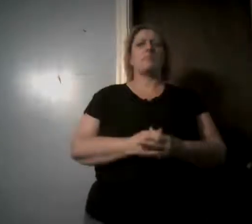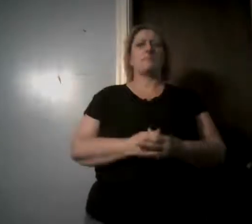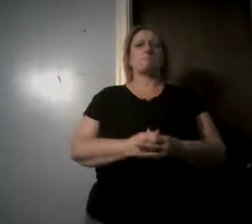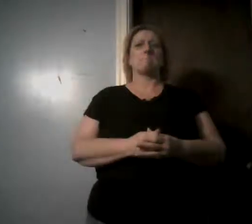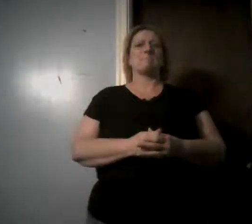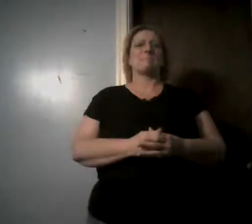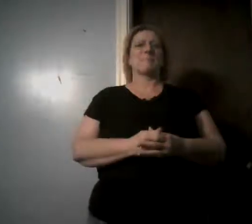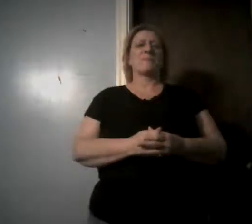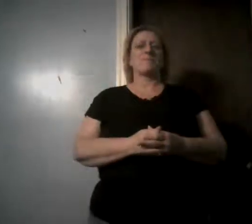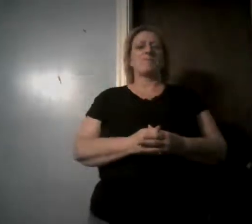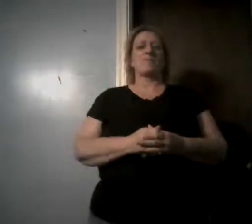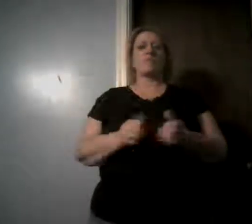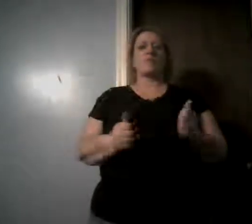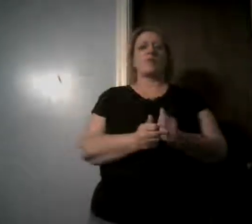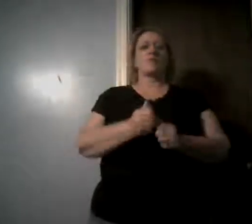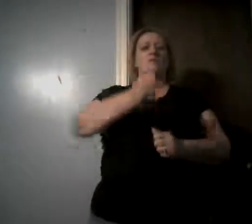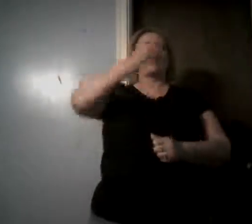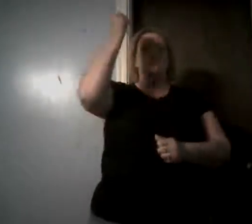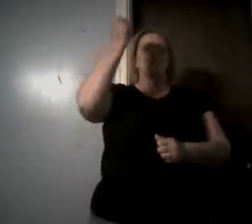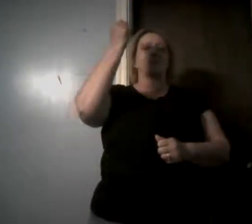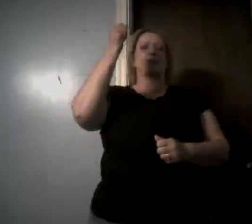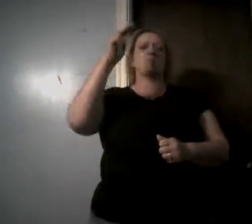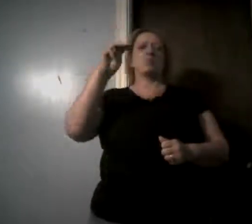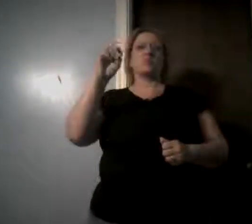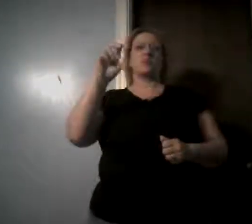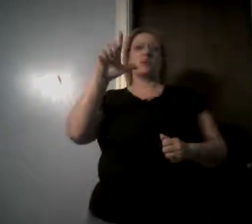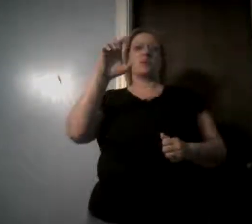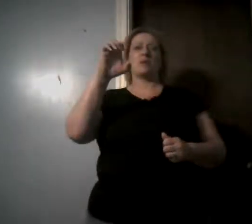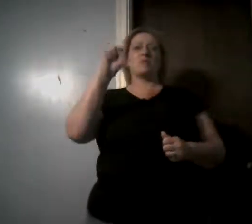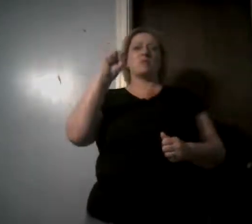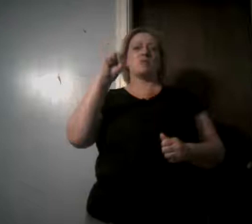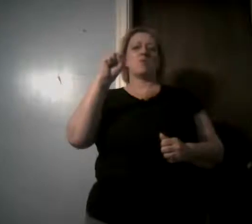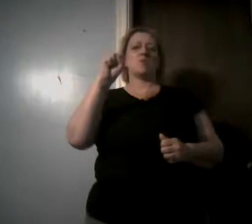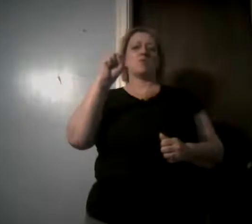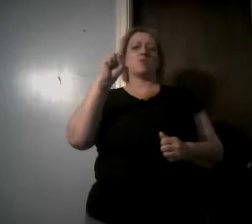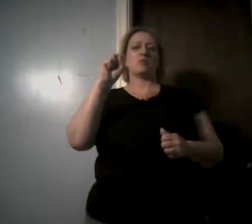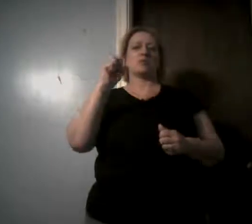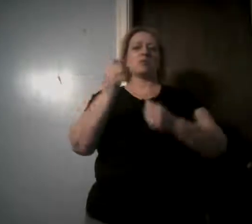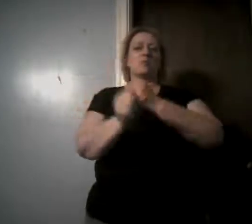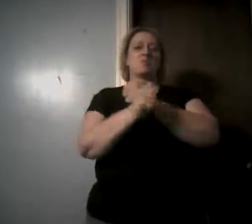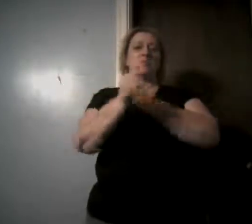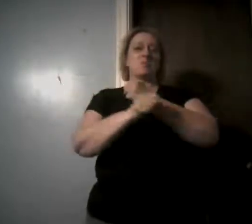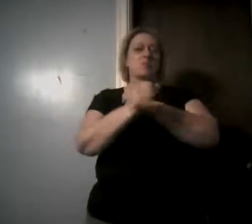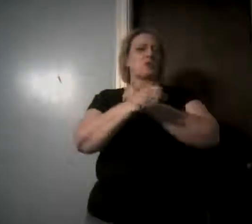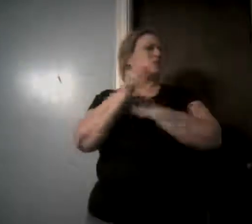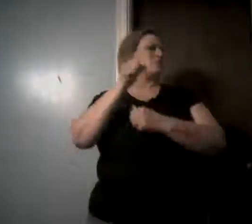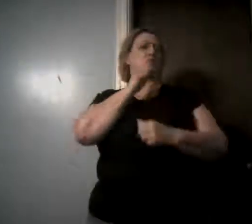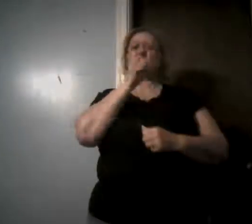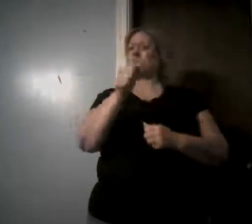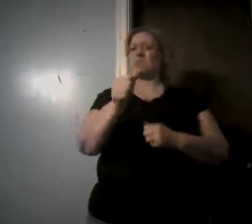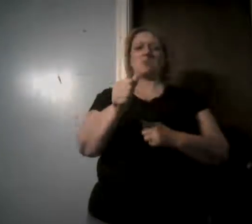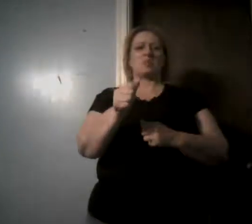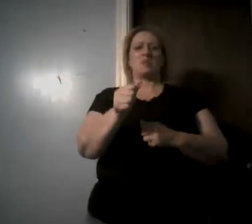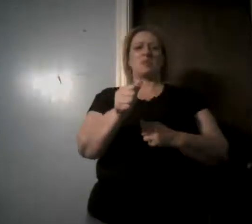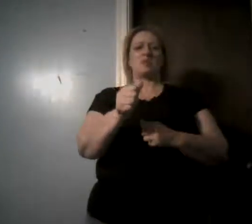Most moles are not dangerous. If a mole becomes painful, bleeds, or changes color or size, you should get it checked out by a